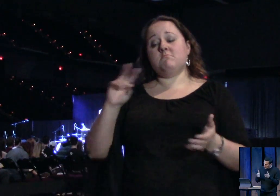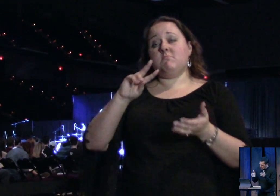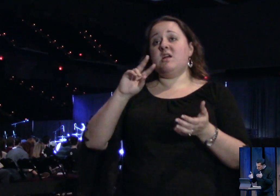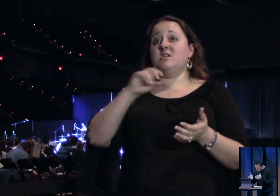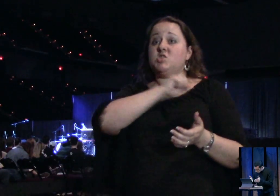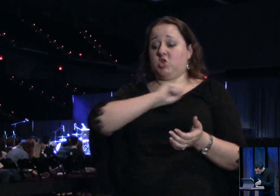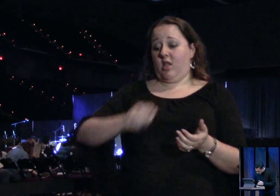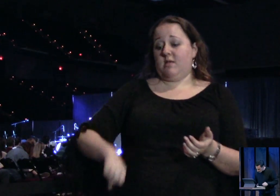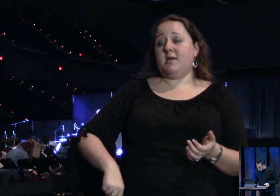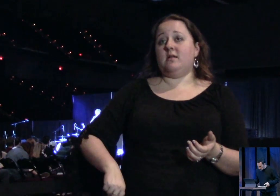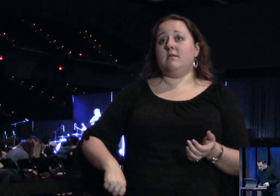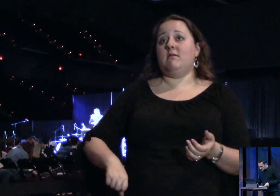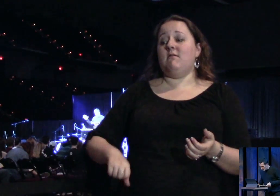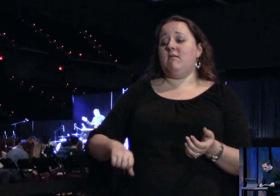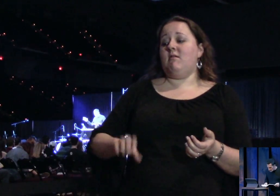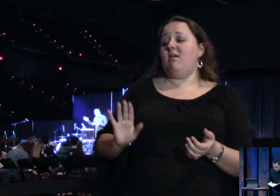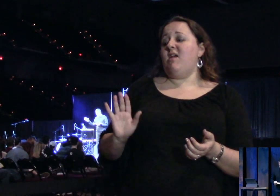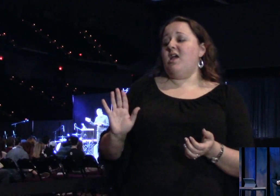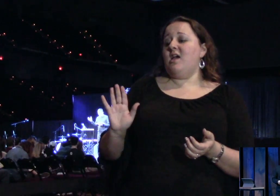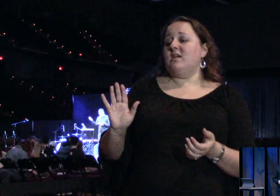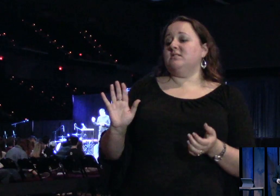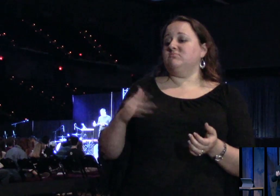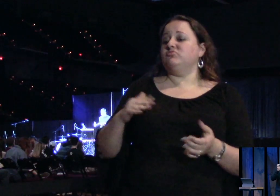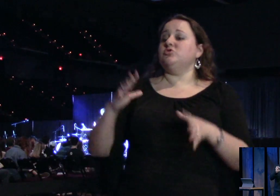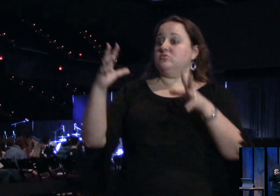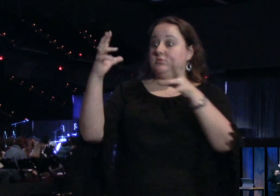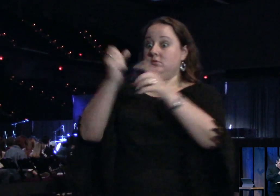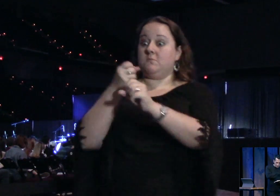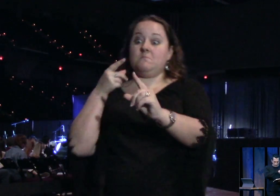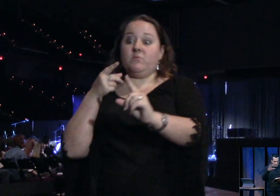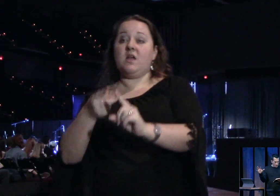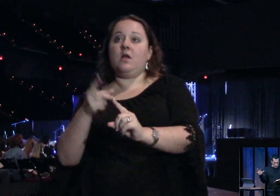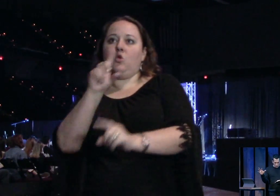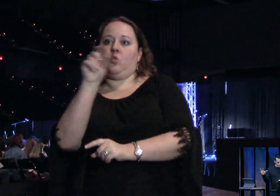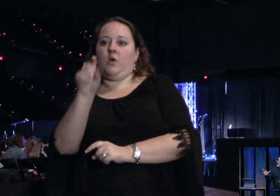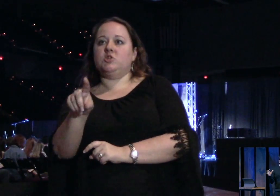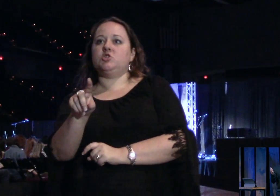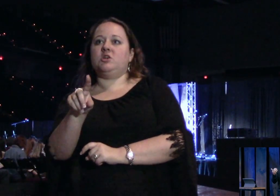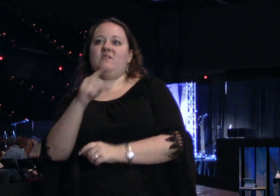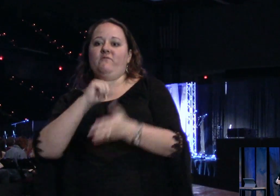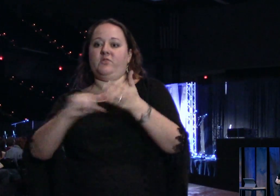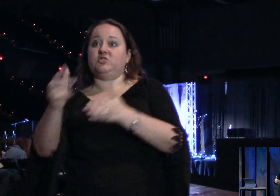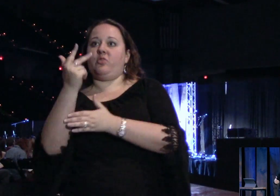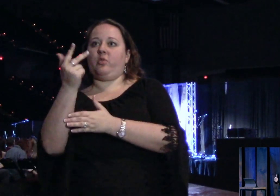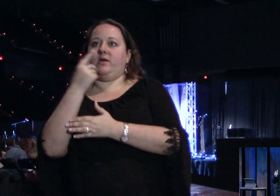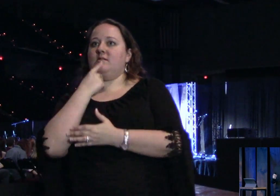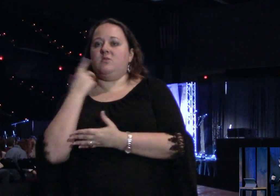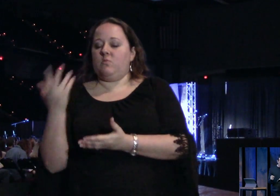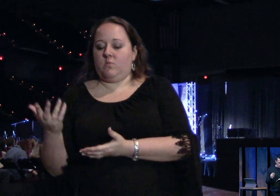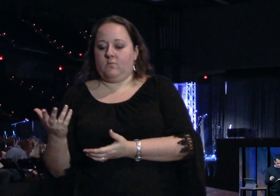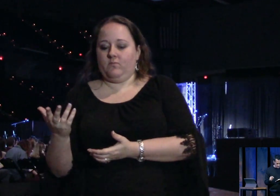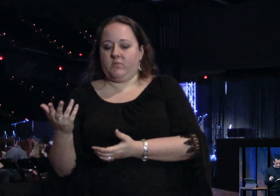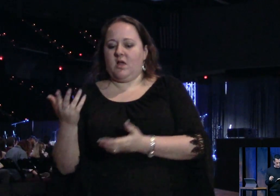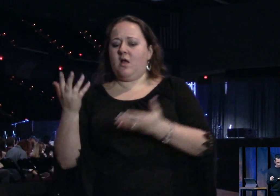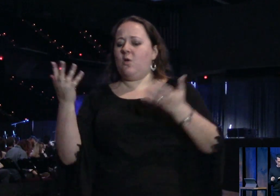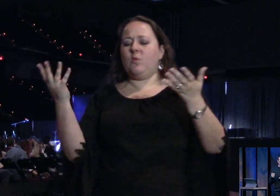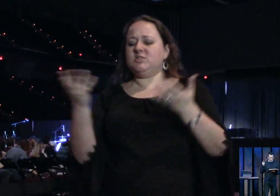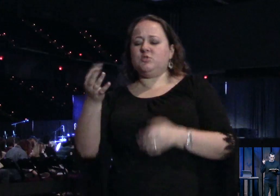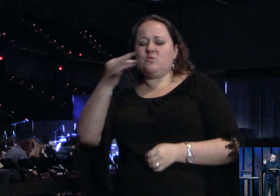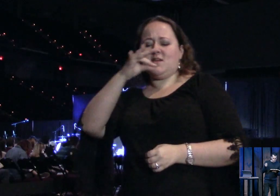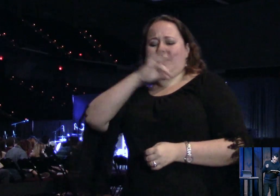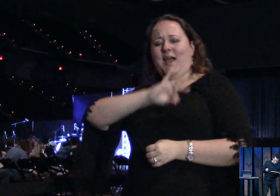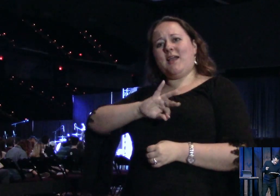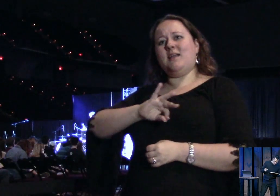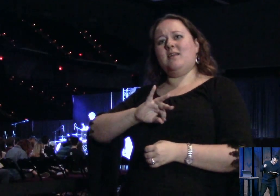That's what prompts Solomon to really give us his thesis statement for the whole book in the form of a question in verse 3. What does he say? He